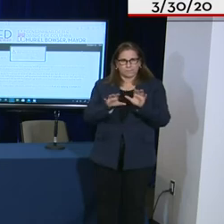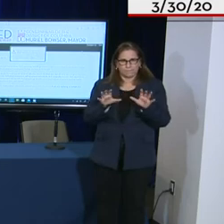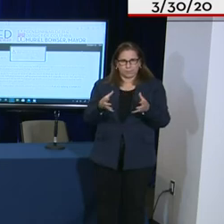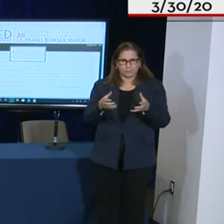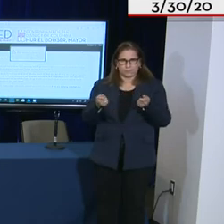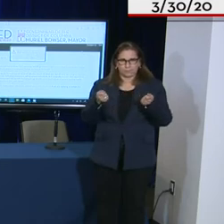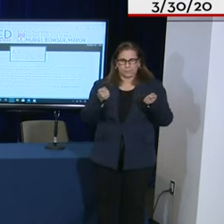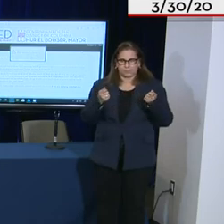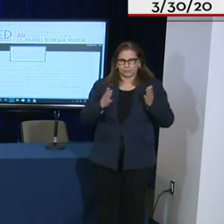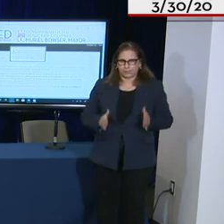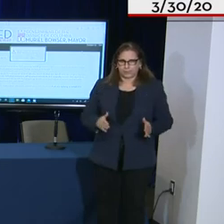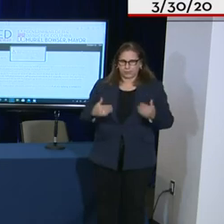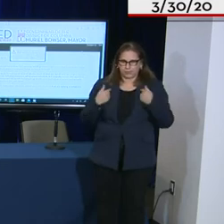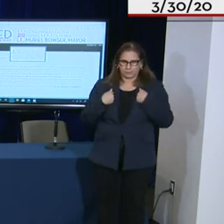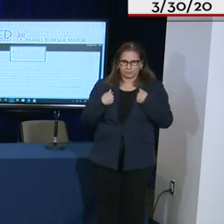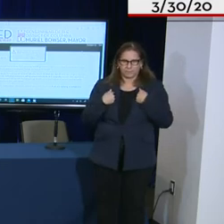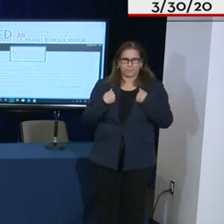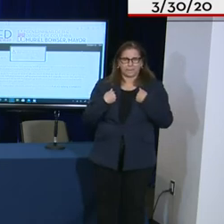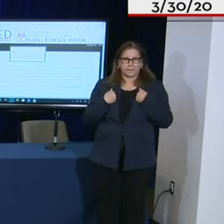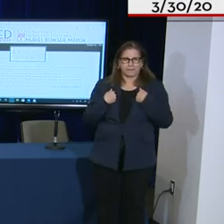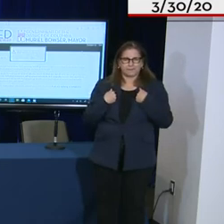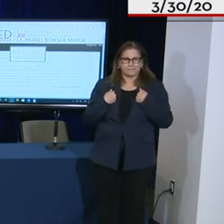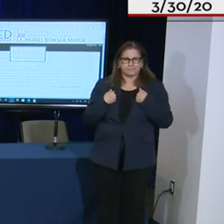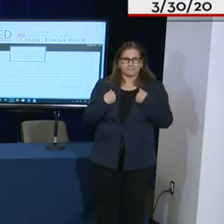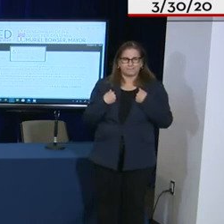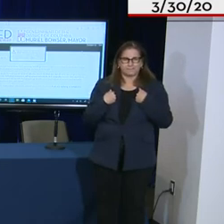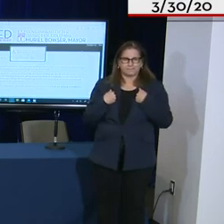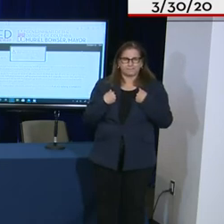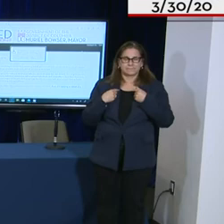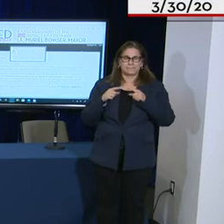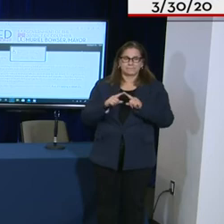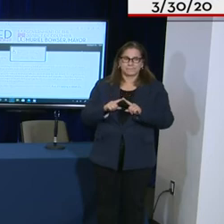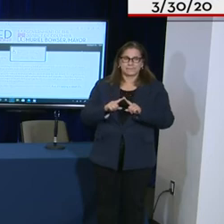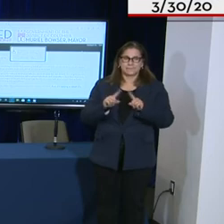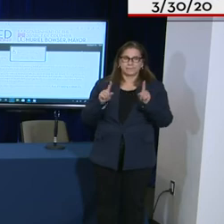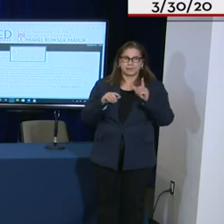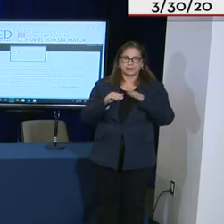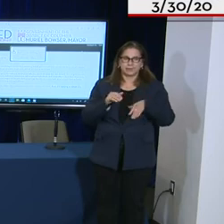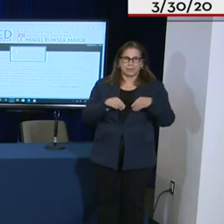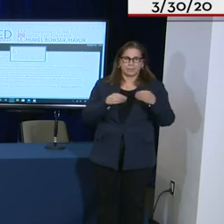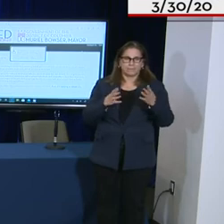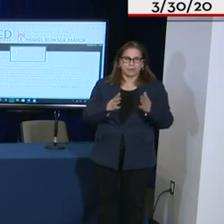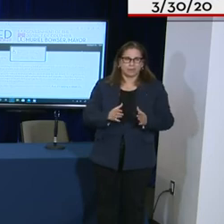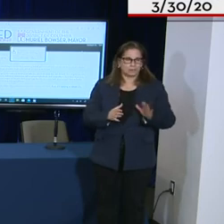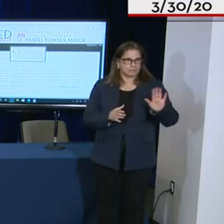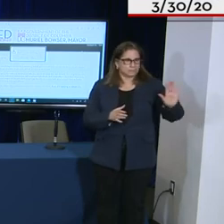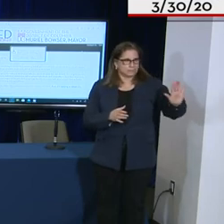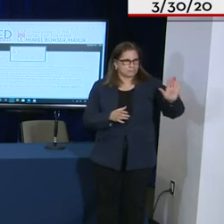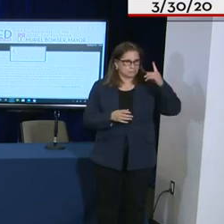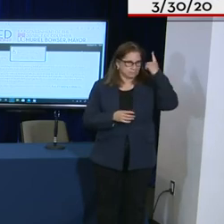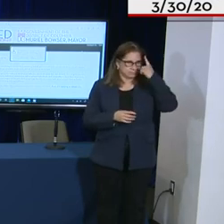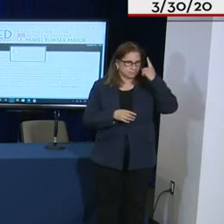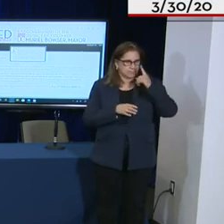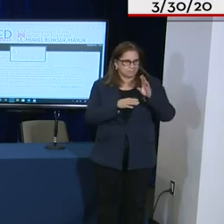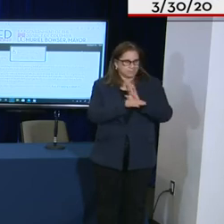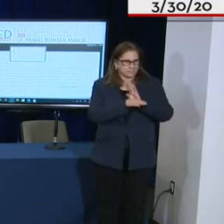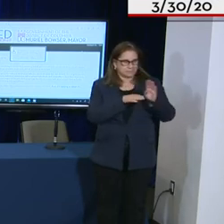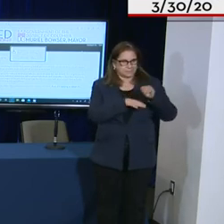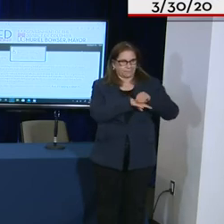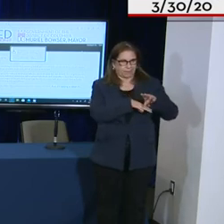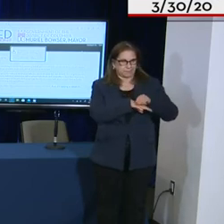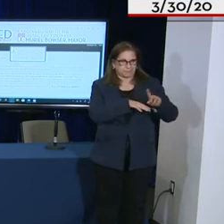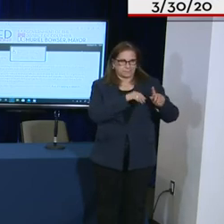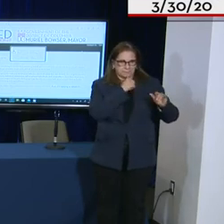UI director is very different than providing strategic business advice. So I just want to put that